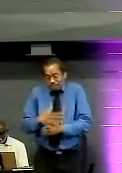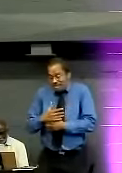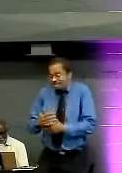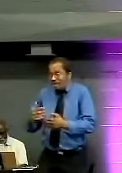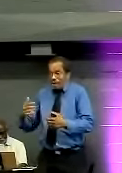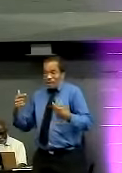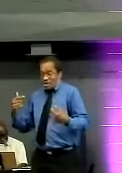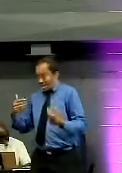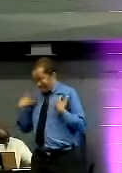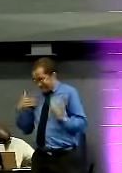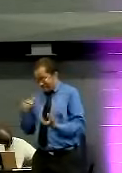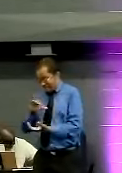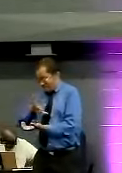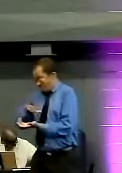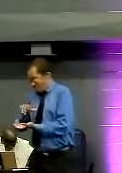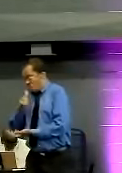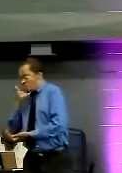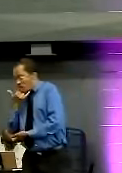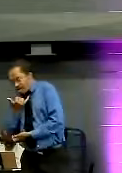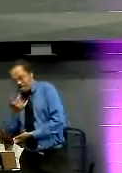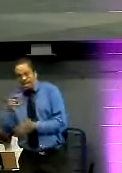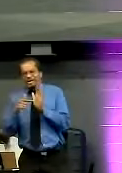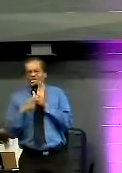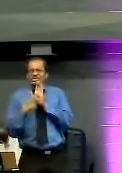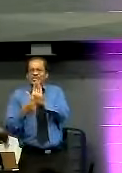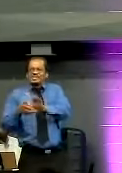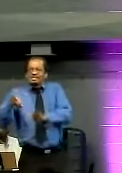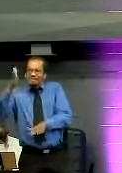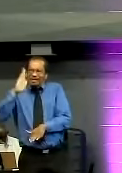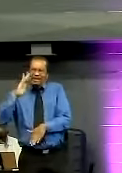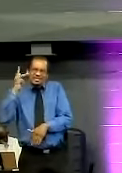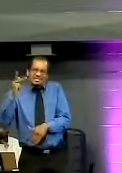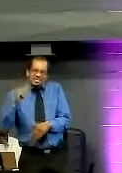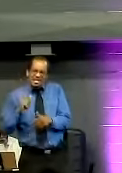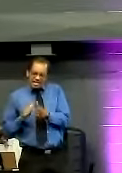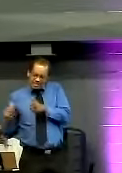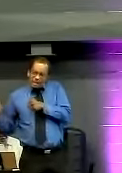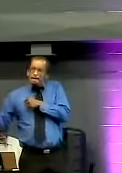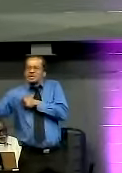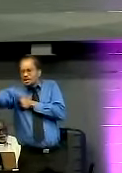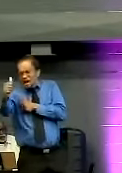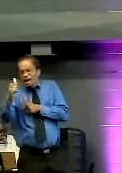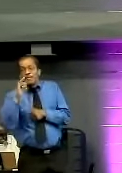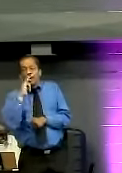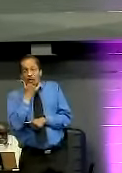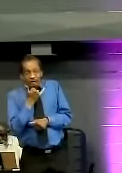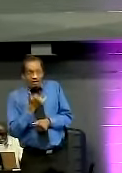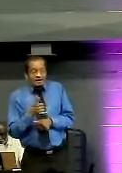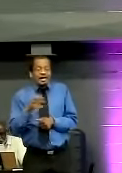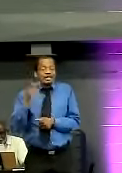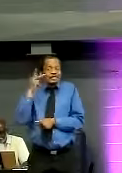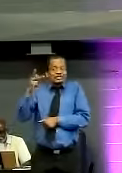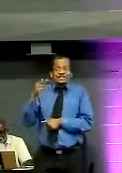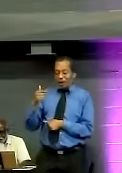our difficulty, shows us that God sees beyond our fault. Isn't that what the song says? He looked beyond my fault and saw my